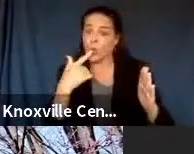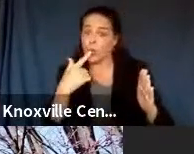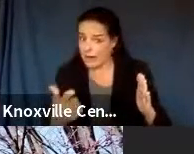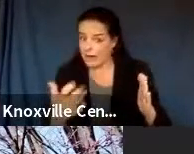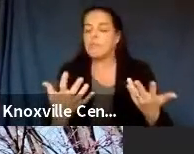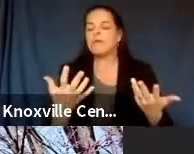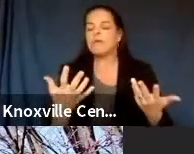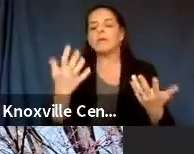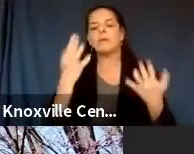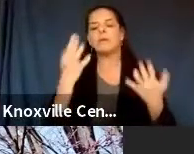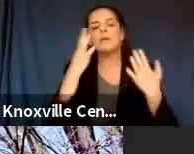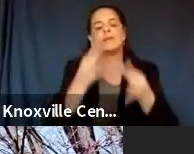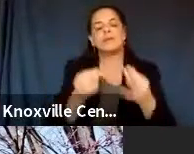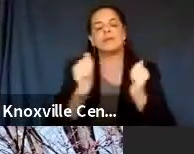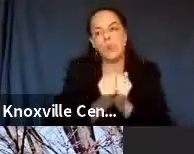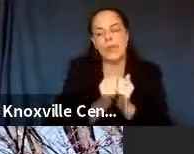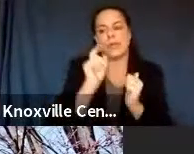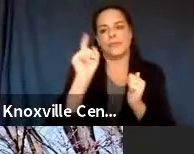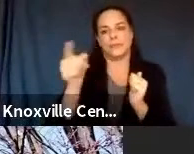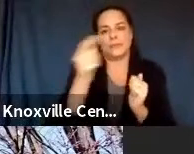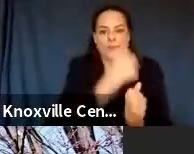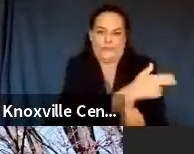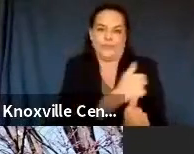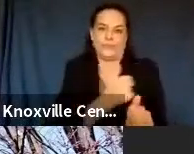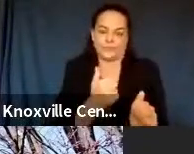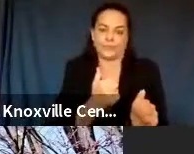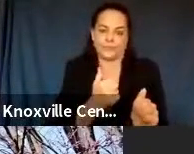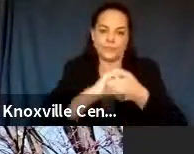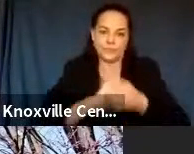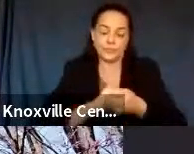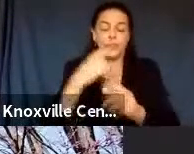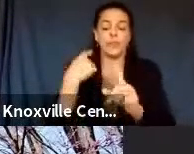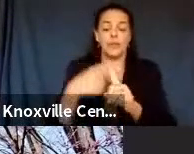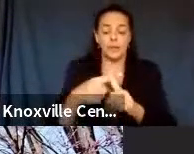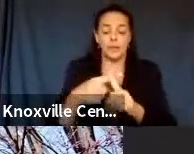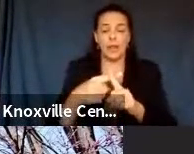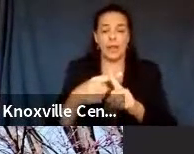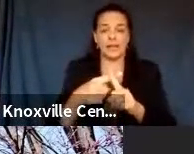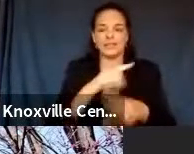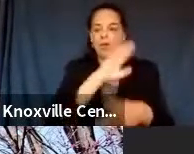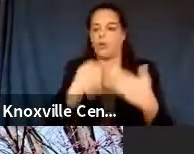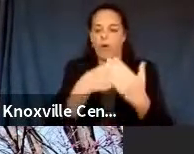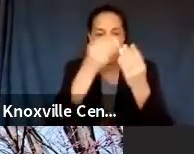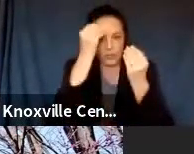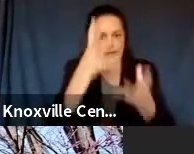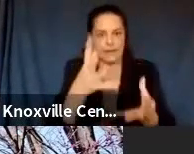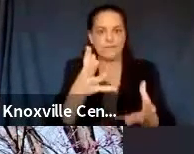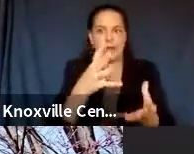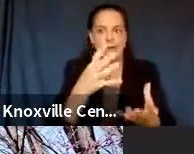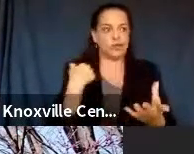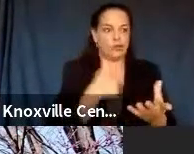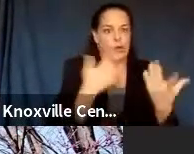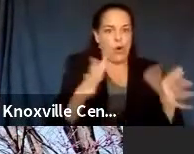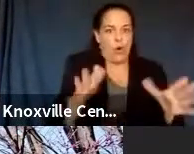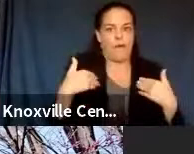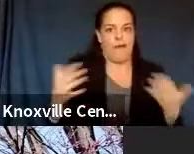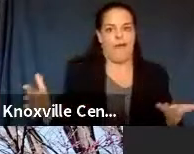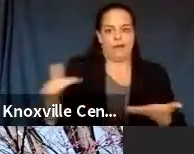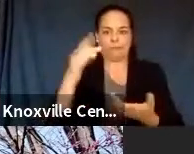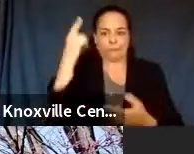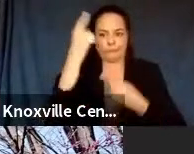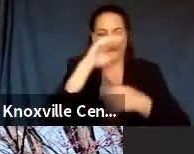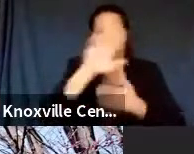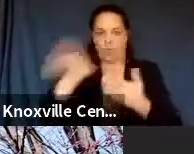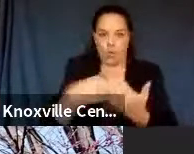yellow, or red are made in concert with our hospital partners, as well as taking all of the data into consideration. And our